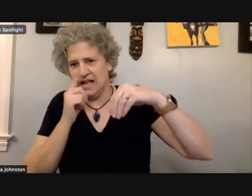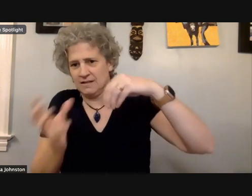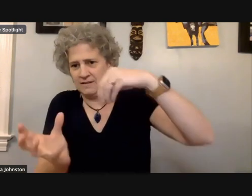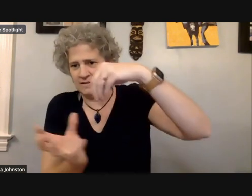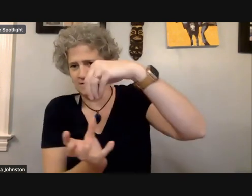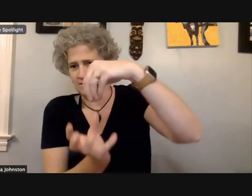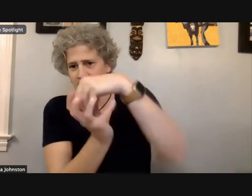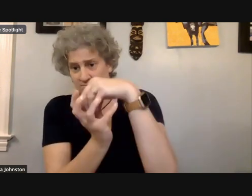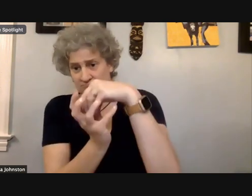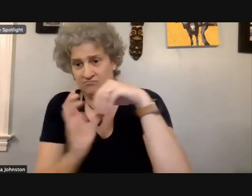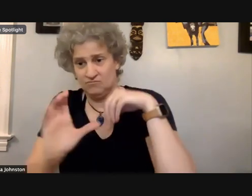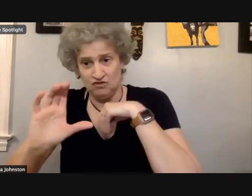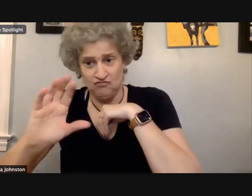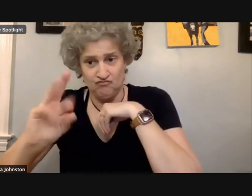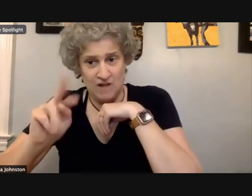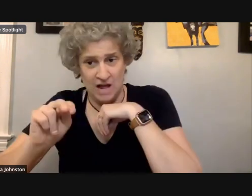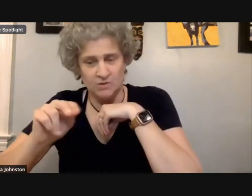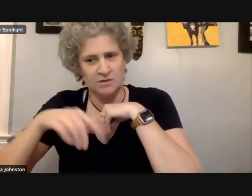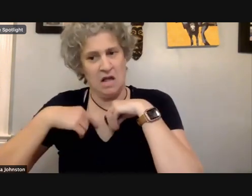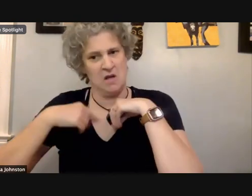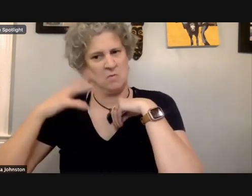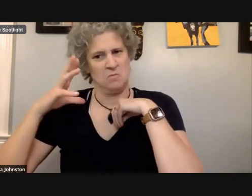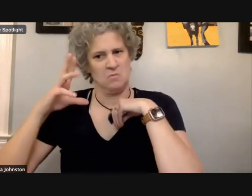yeah, you add like a fake,